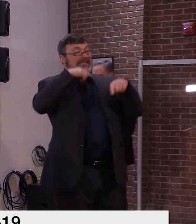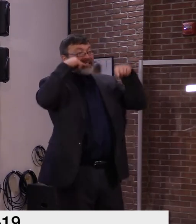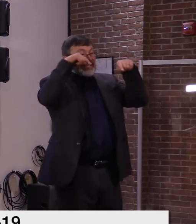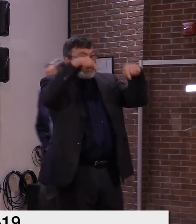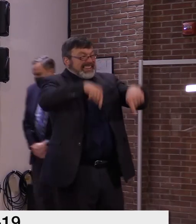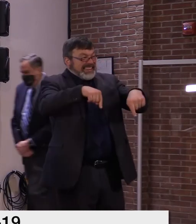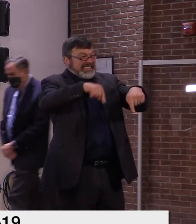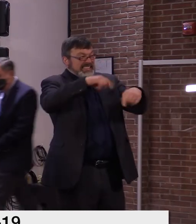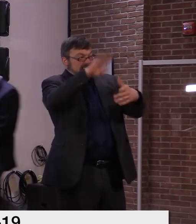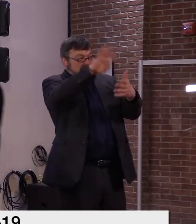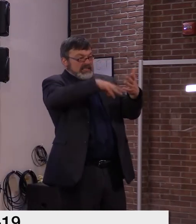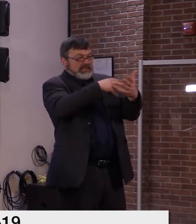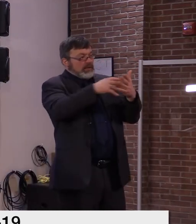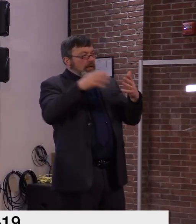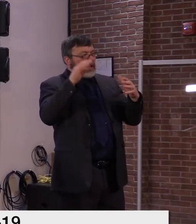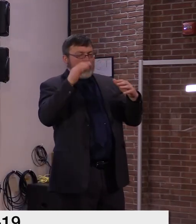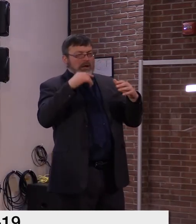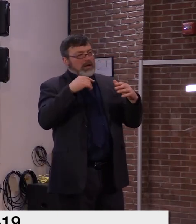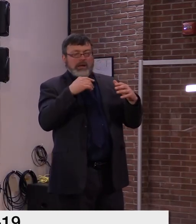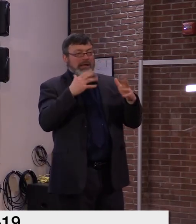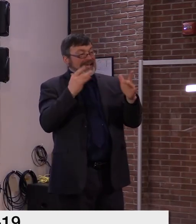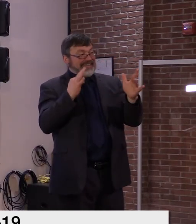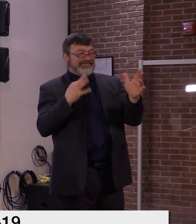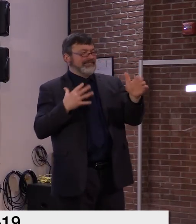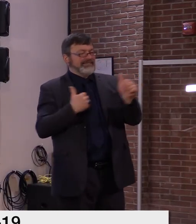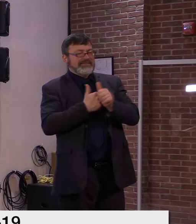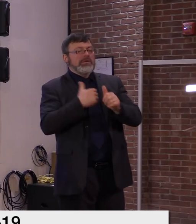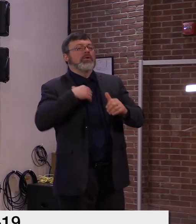see. Okay.